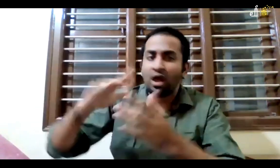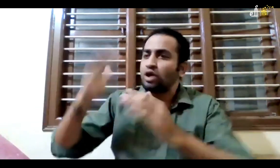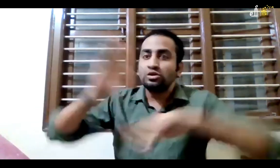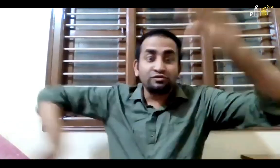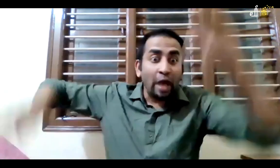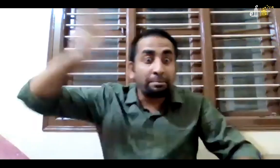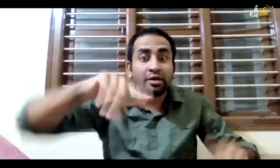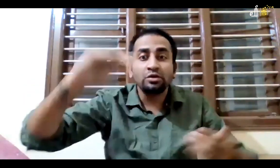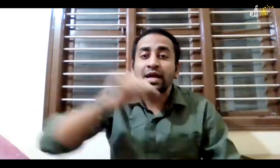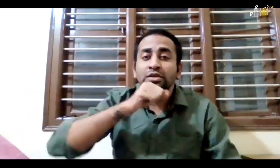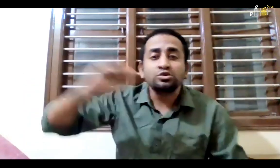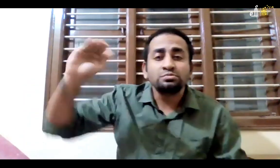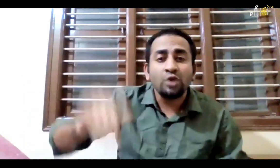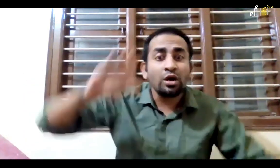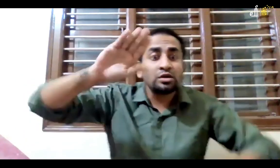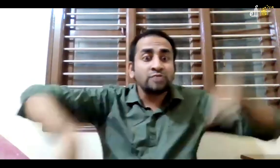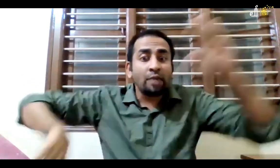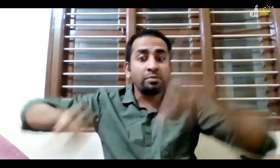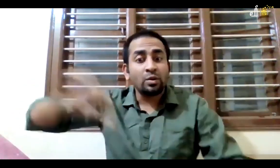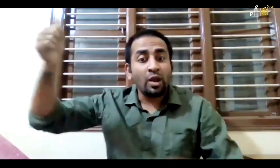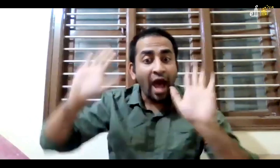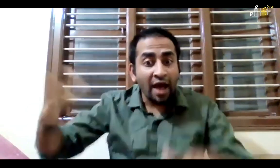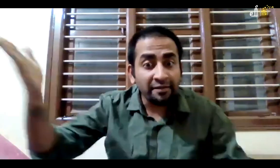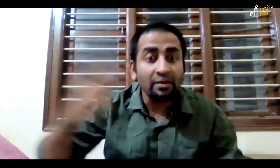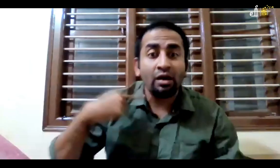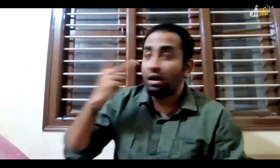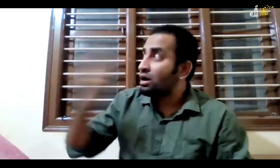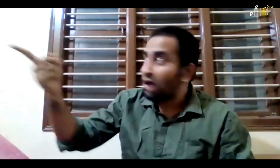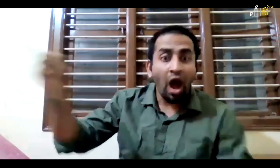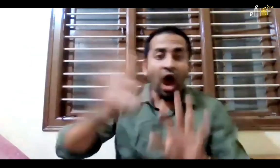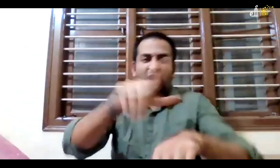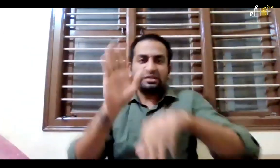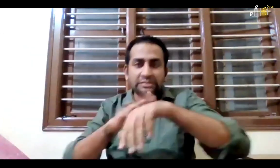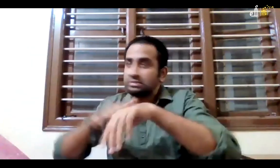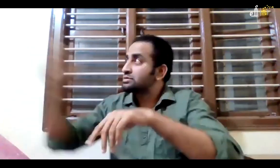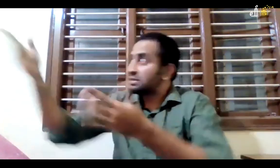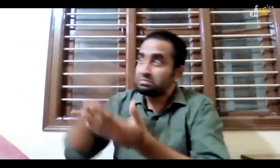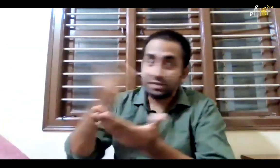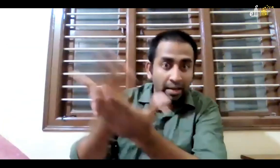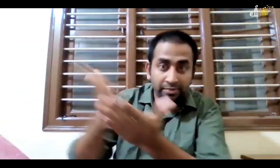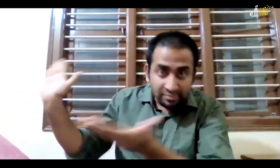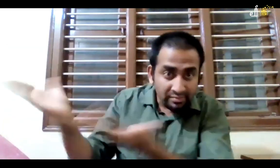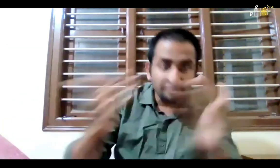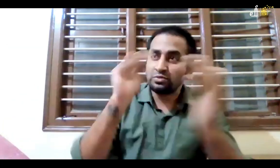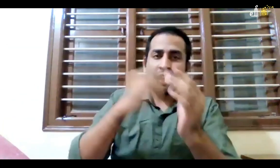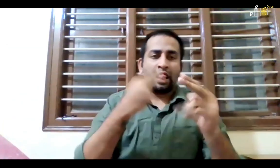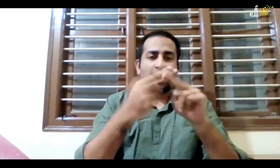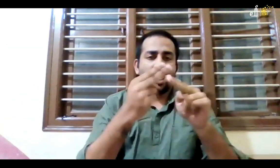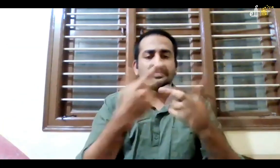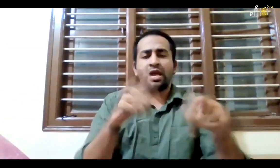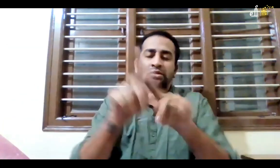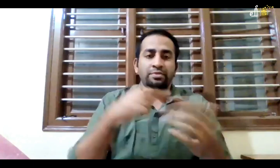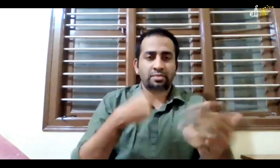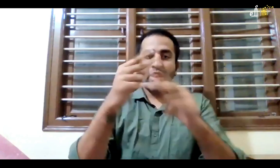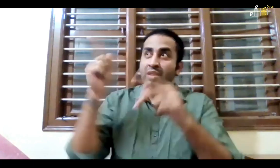people who can be, who you think are role models, maybe, are, for example, they're great swimmers, a young person is a great swimmer, for